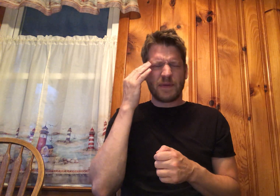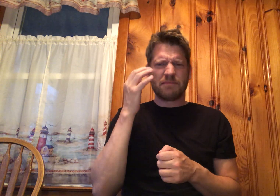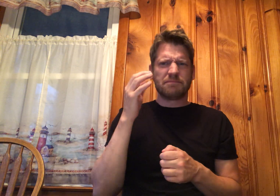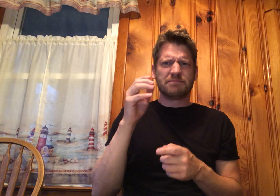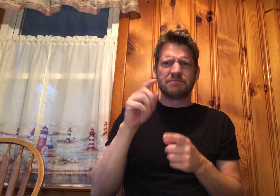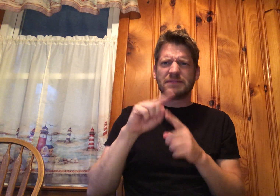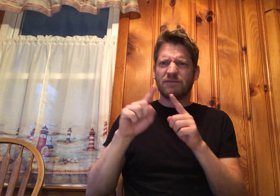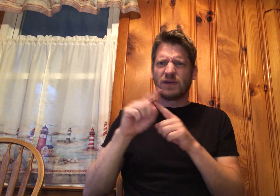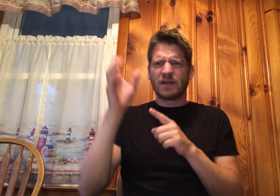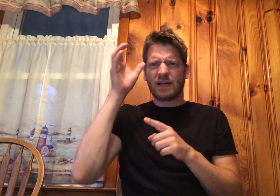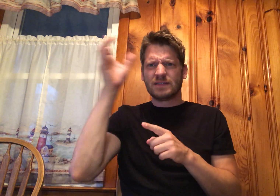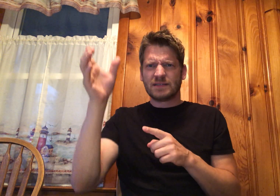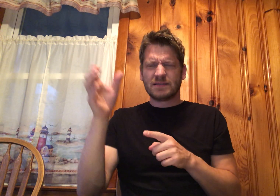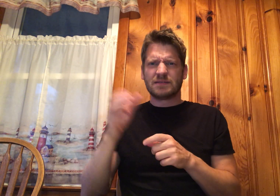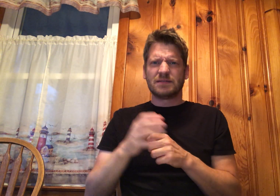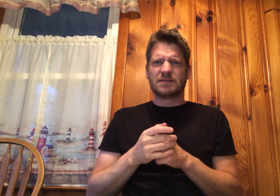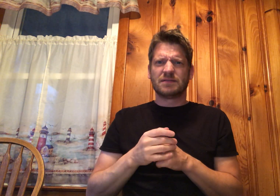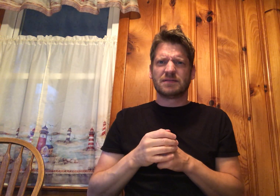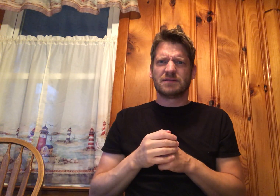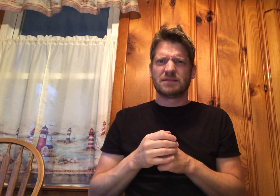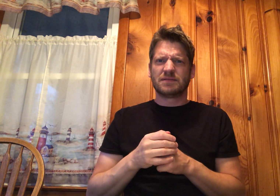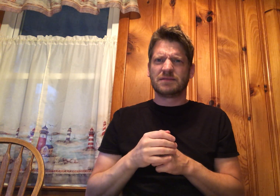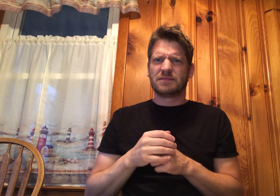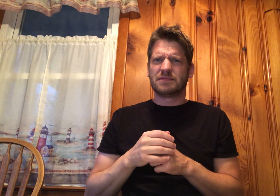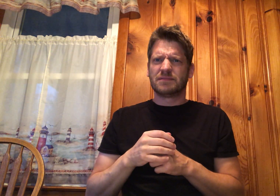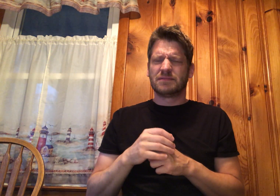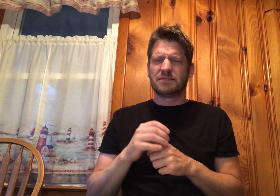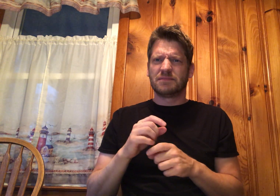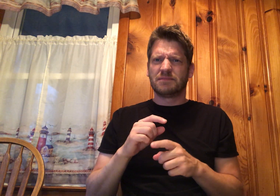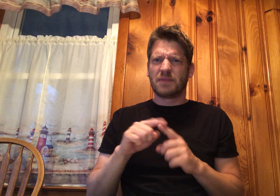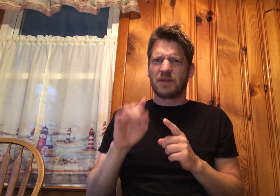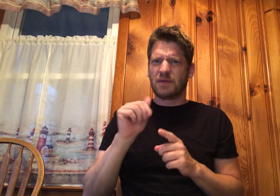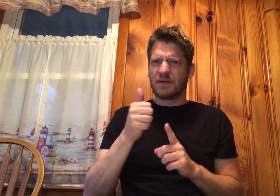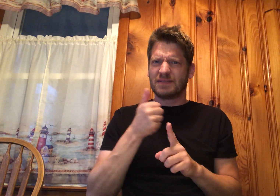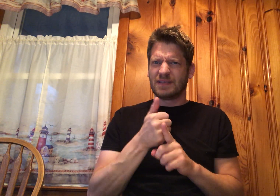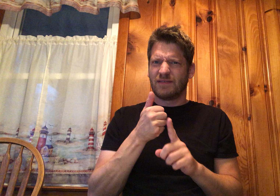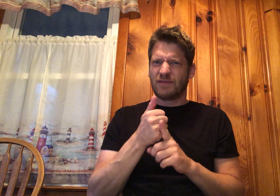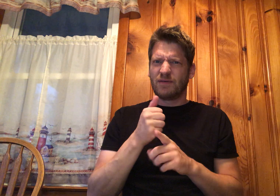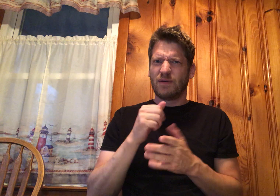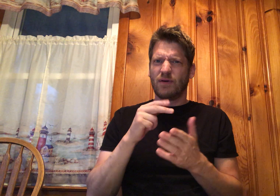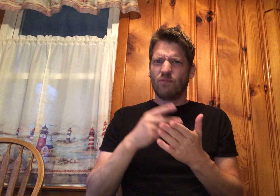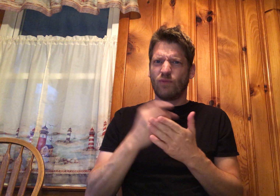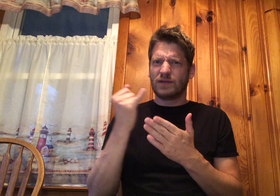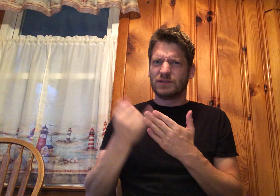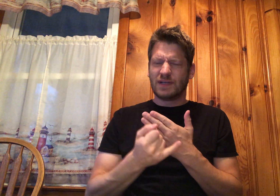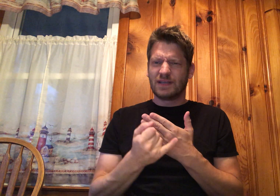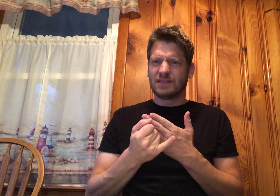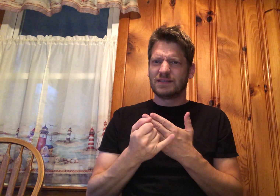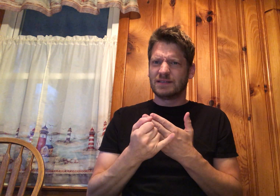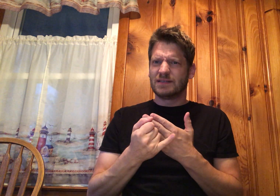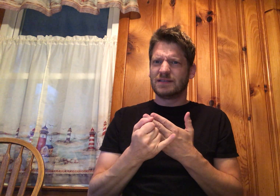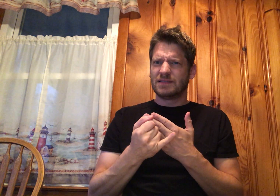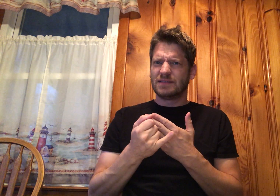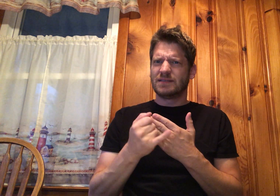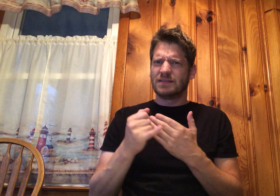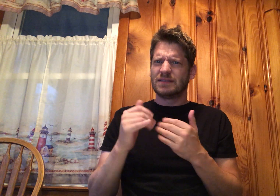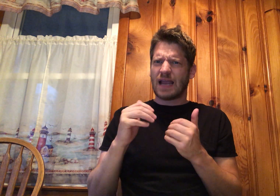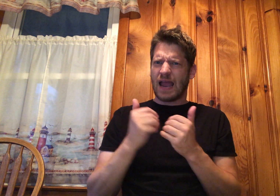about the coding what you are going to do, but the project, the way you are going to deliver. Okay, from starting to ending, what